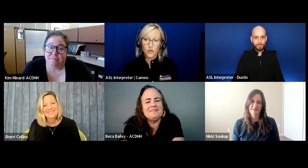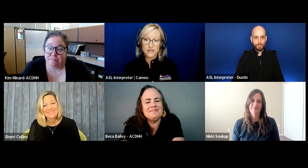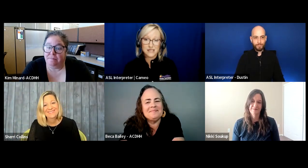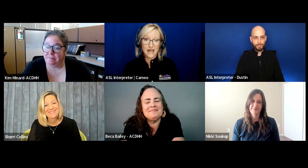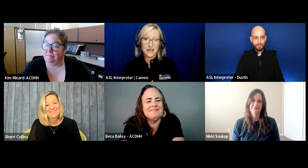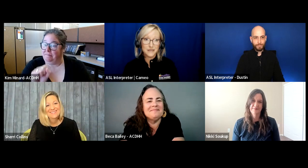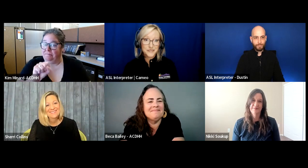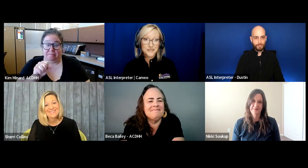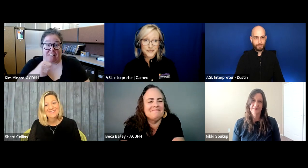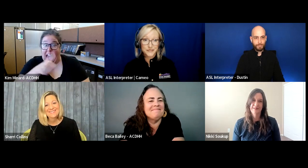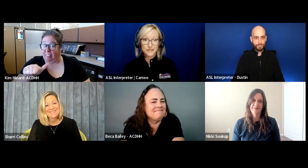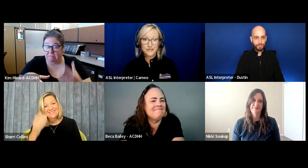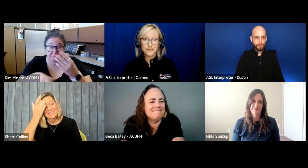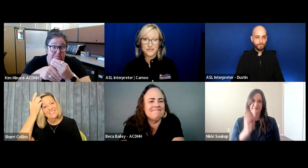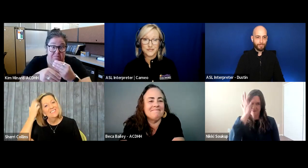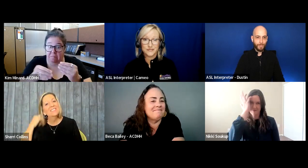made with society.